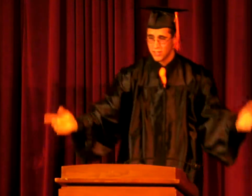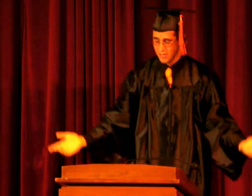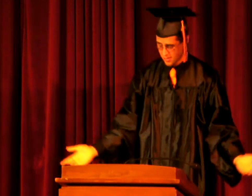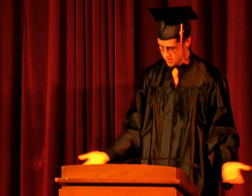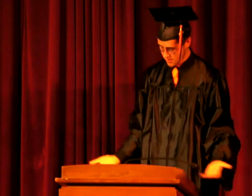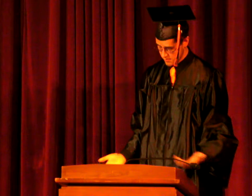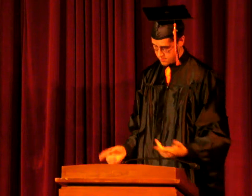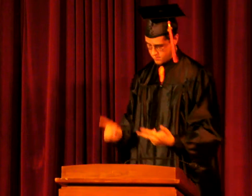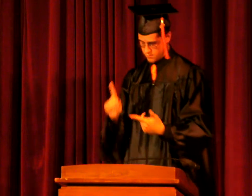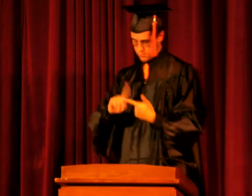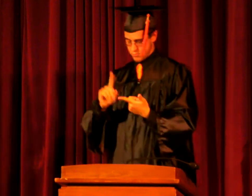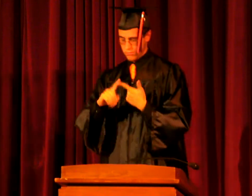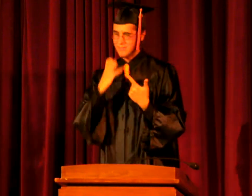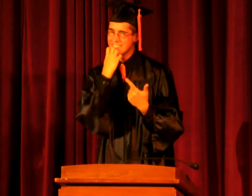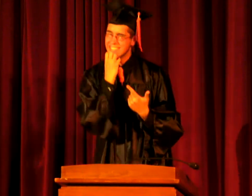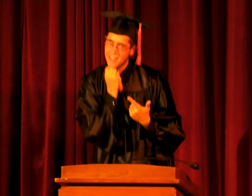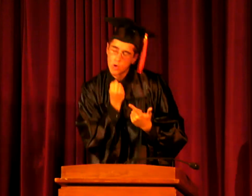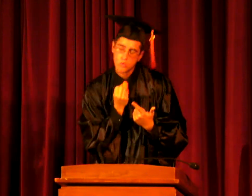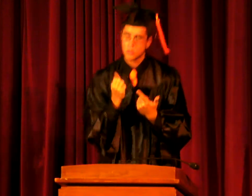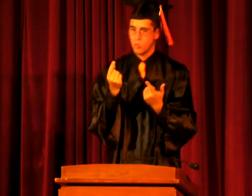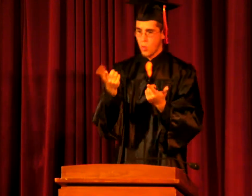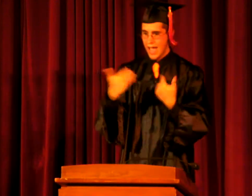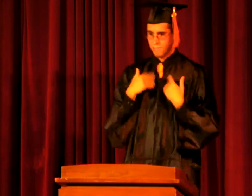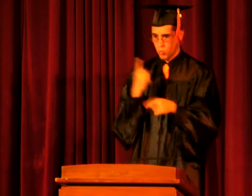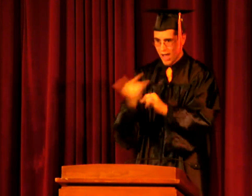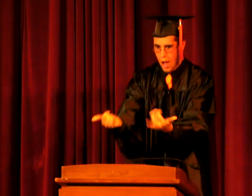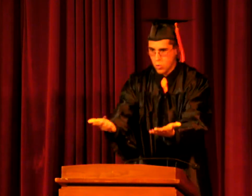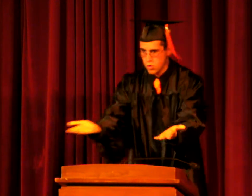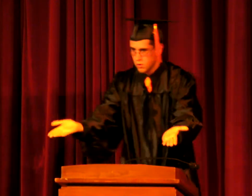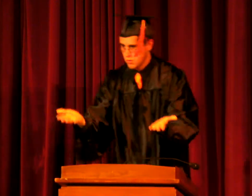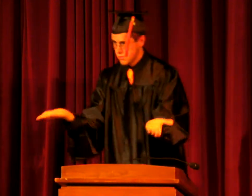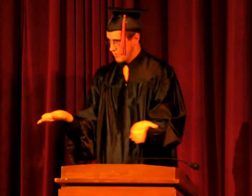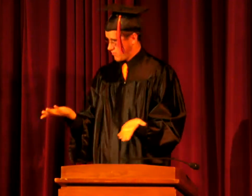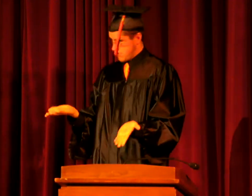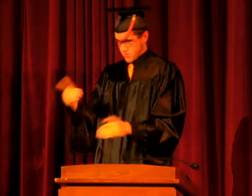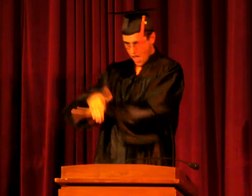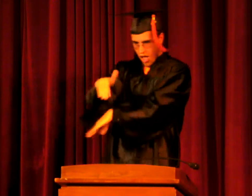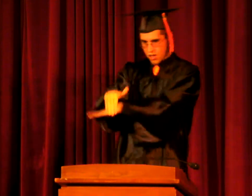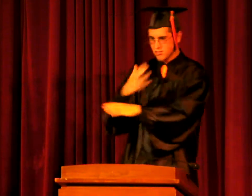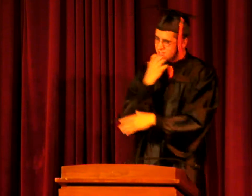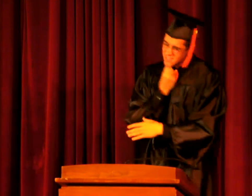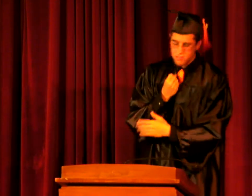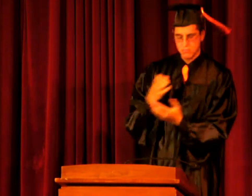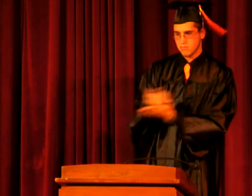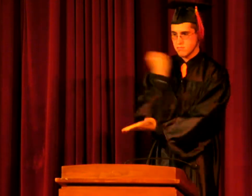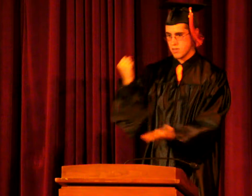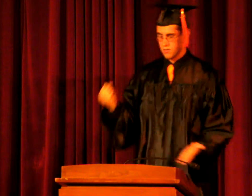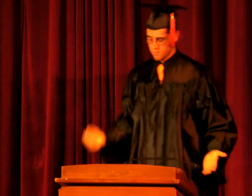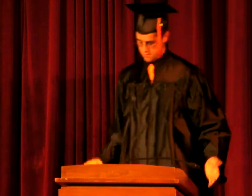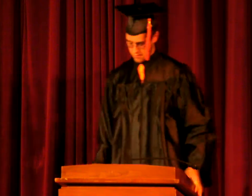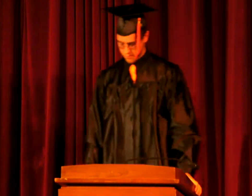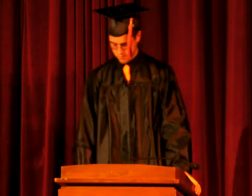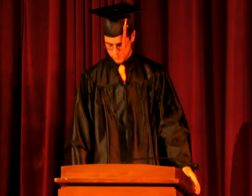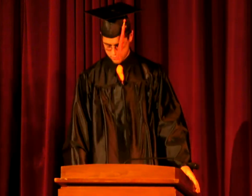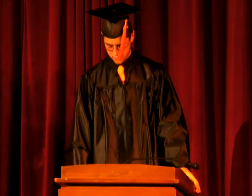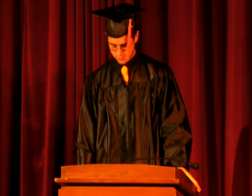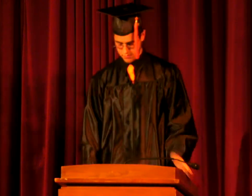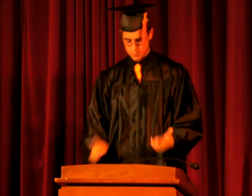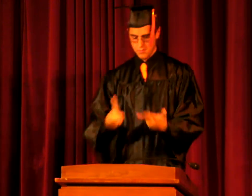in the past. You made it here. Don't forget that. Second, cherish what you have right now. Cherish the here and now, including this